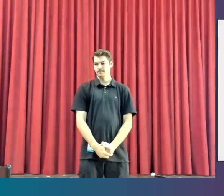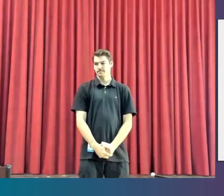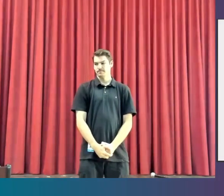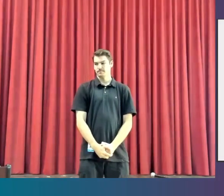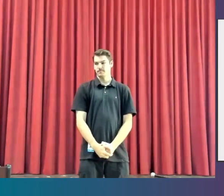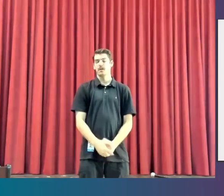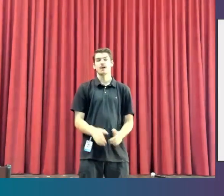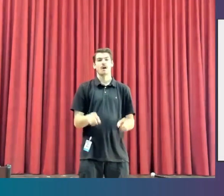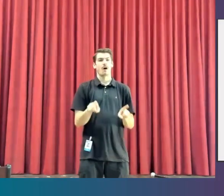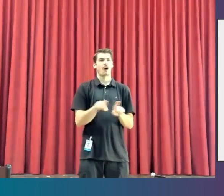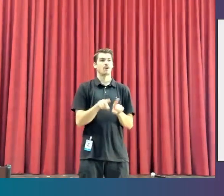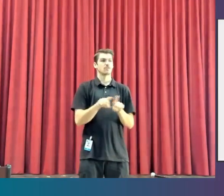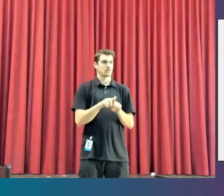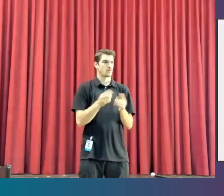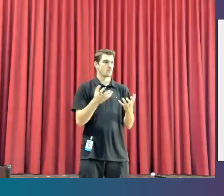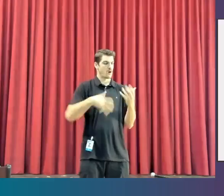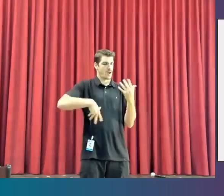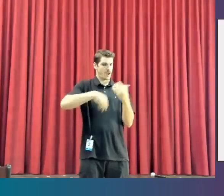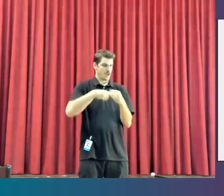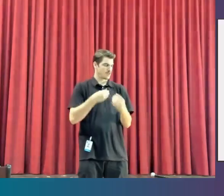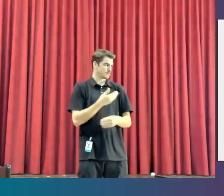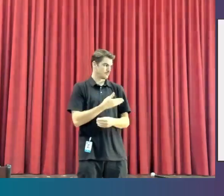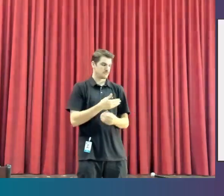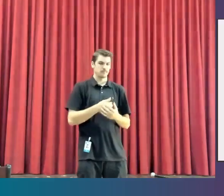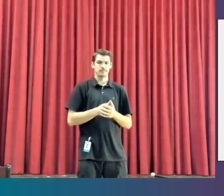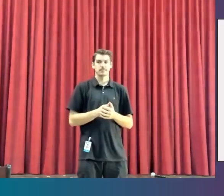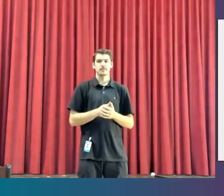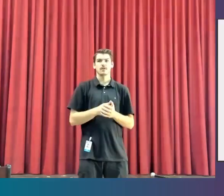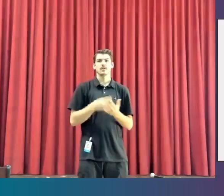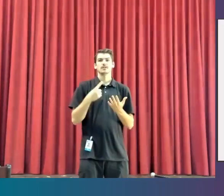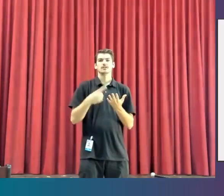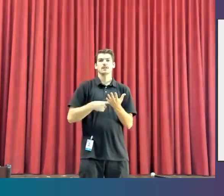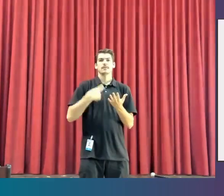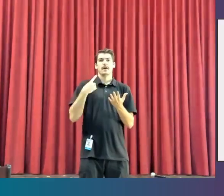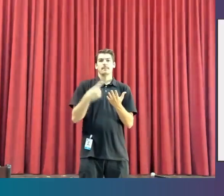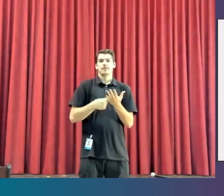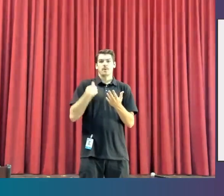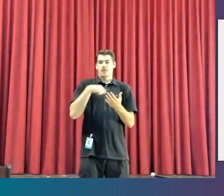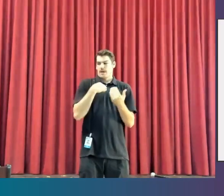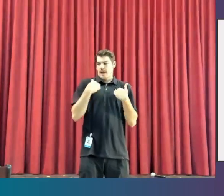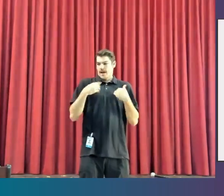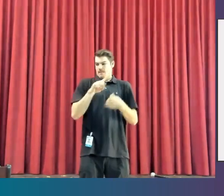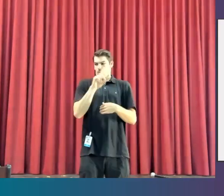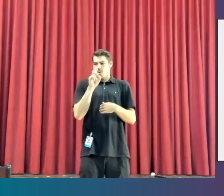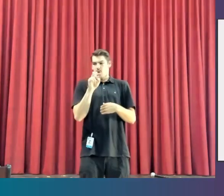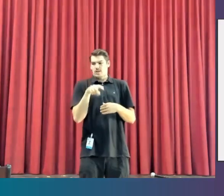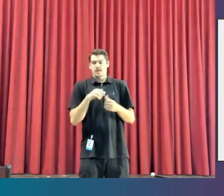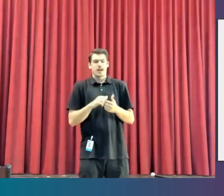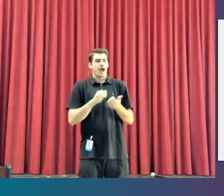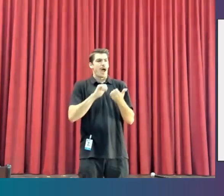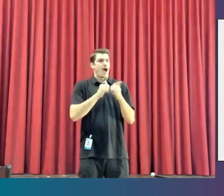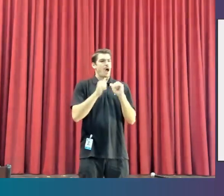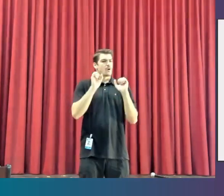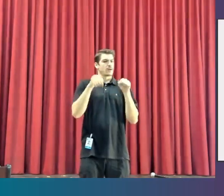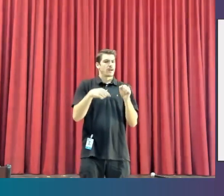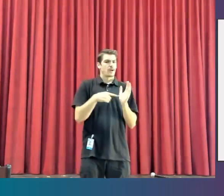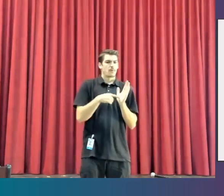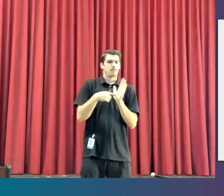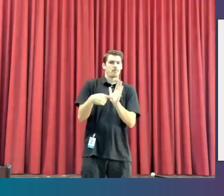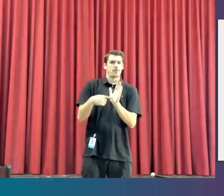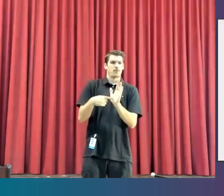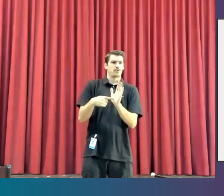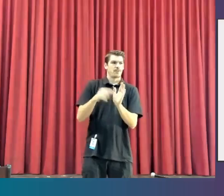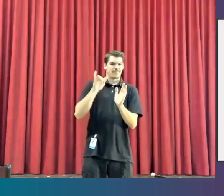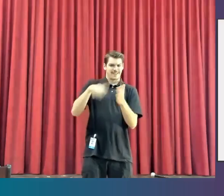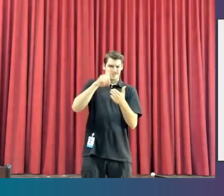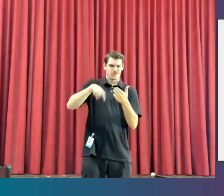And I just want to say on this, sometimes we get the question, how would I prove the